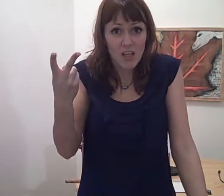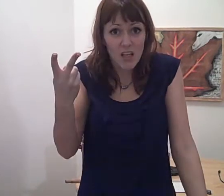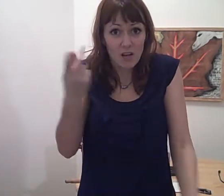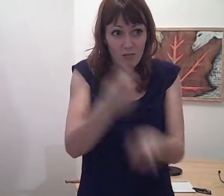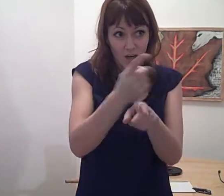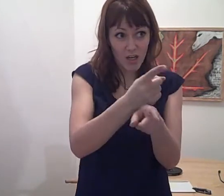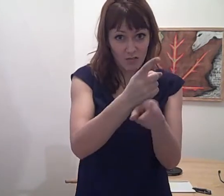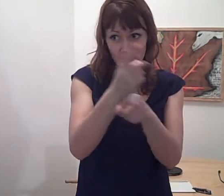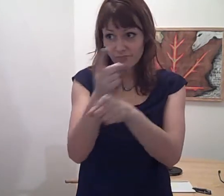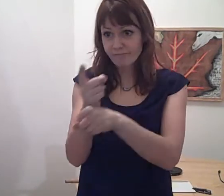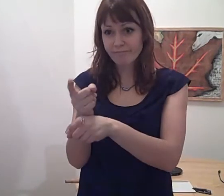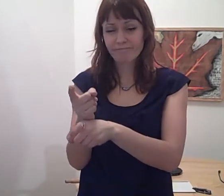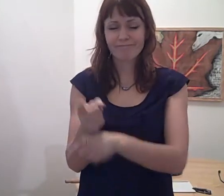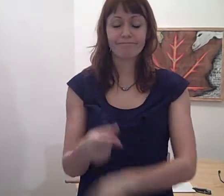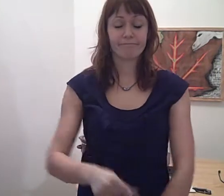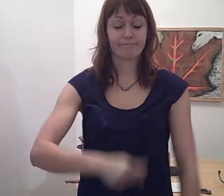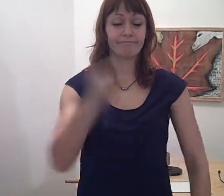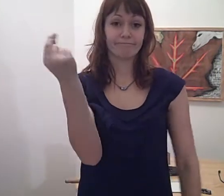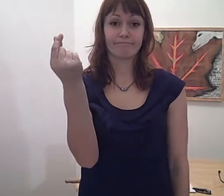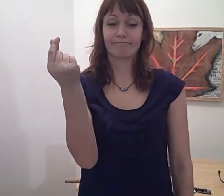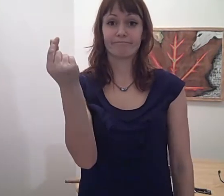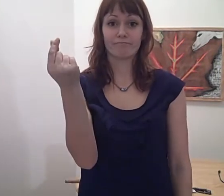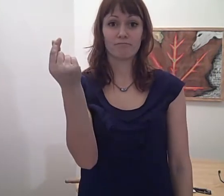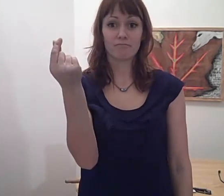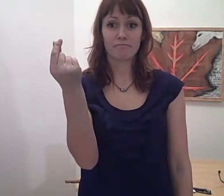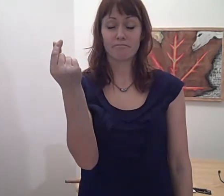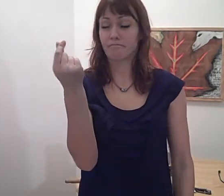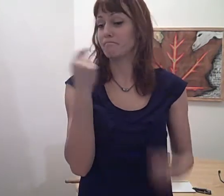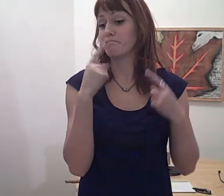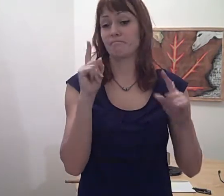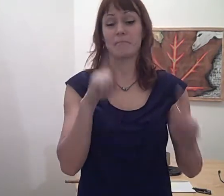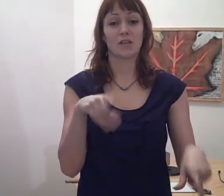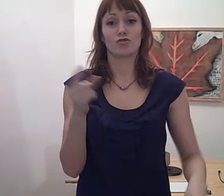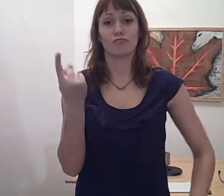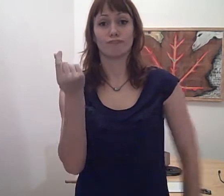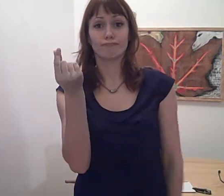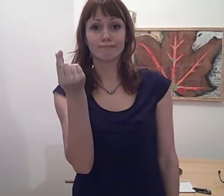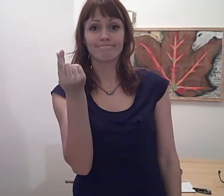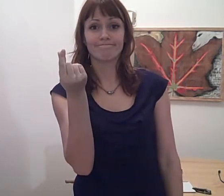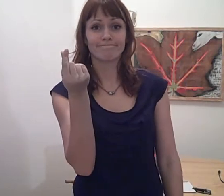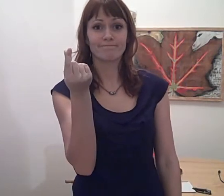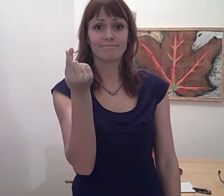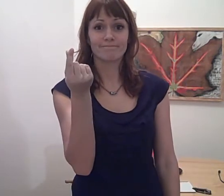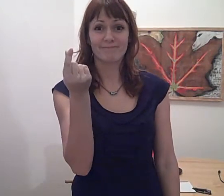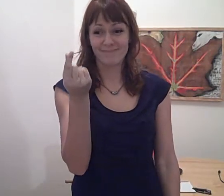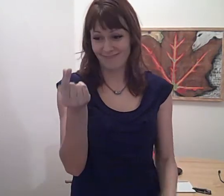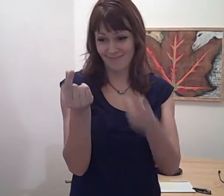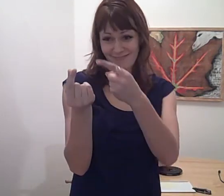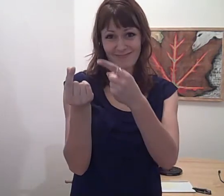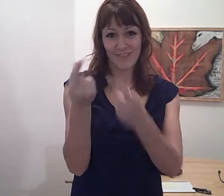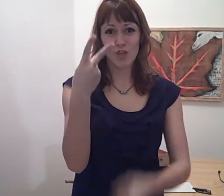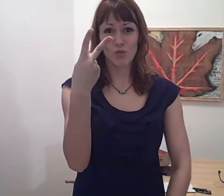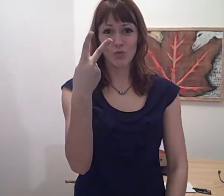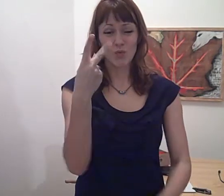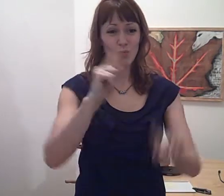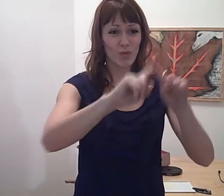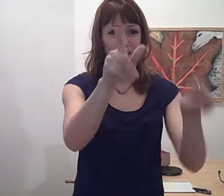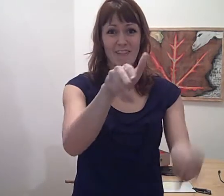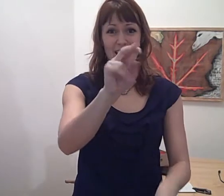This lets you do it. It's a nanomaterial, 2 nanomaterials, a detector and an imager. The total width